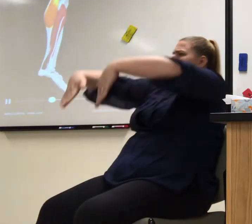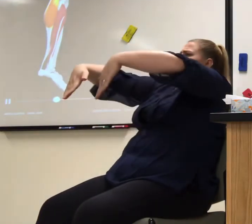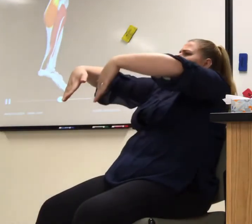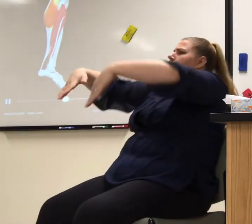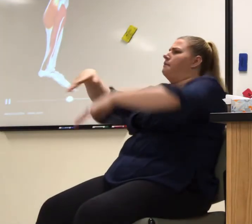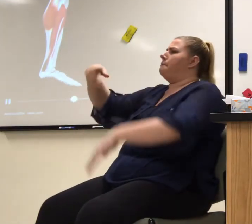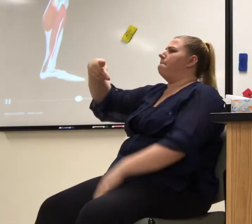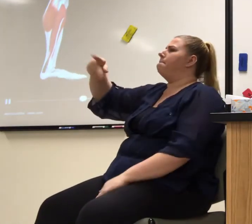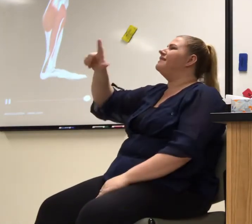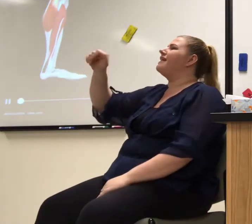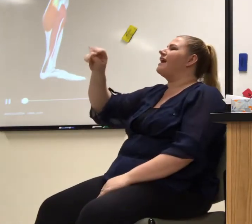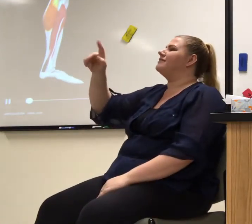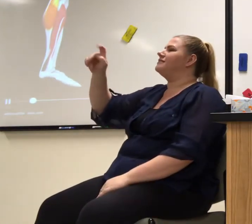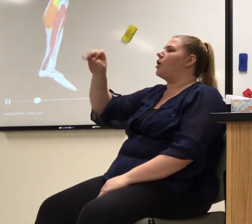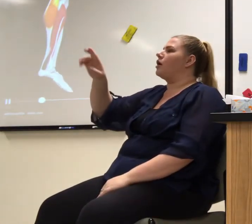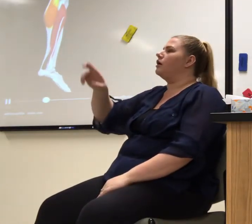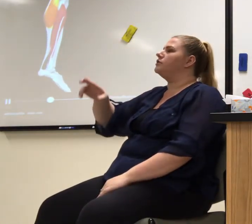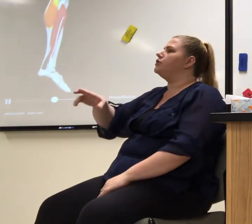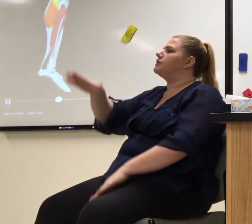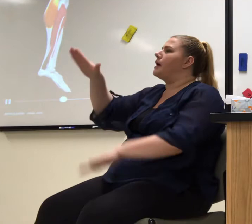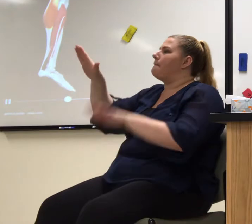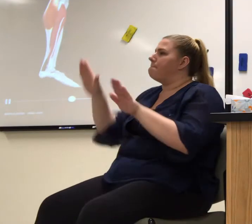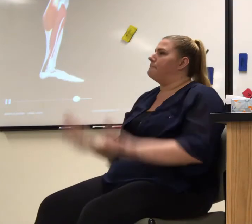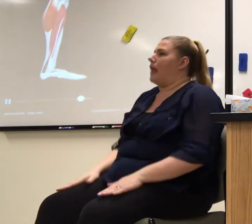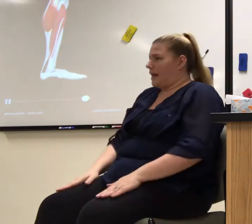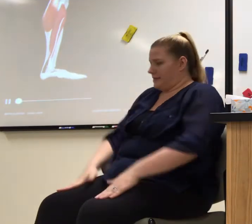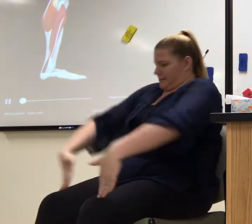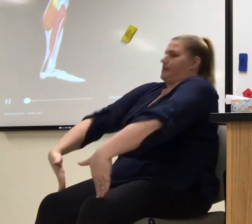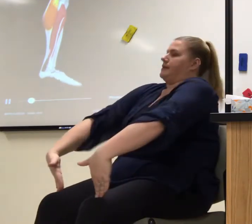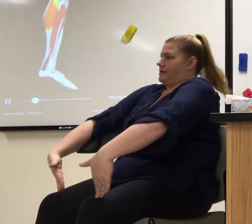inversion, eversion of the foot.